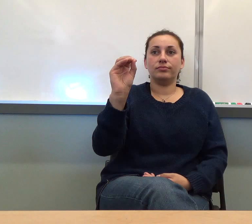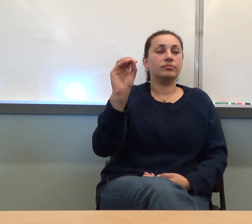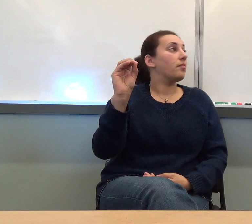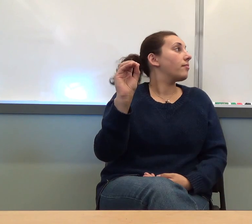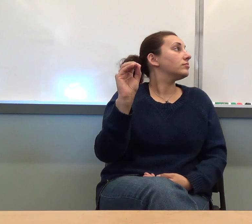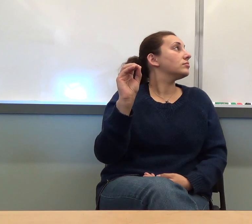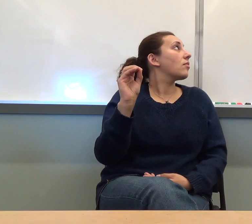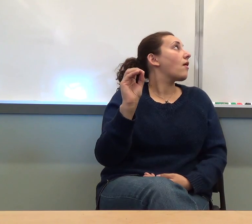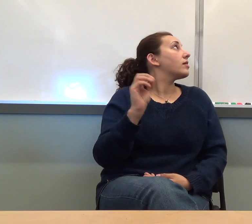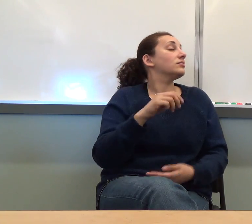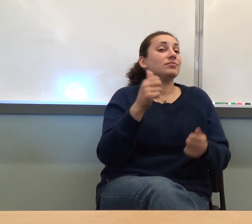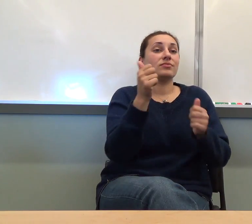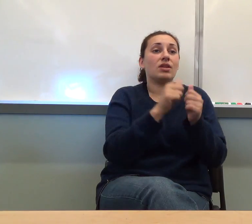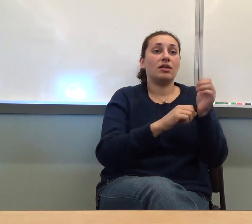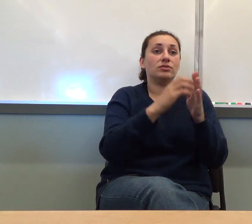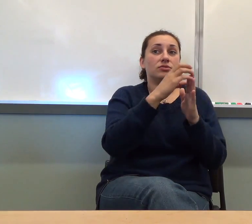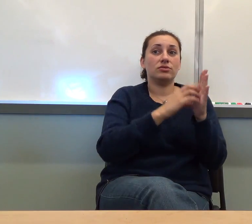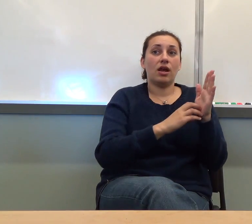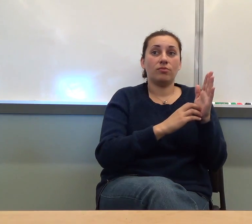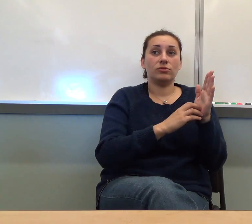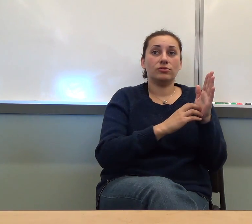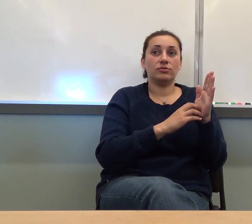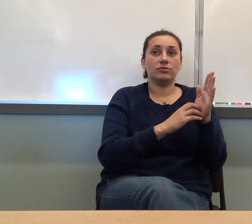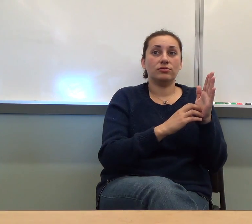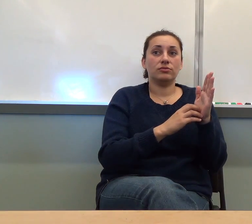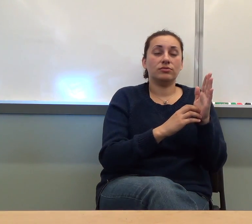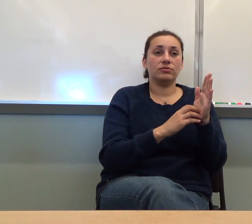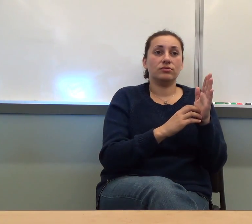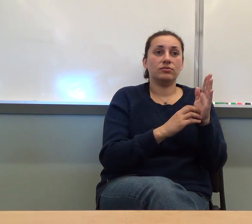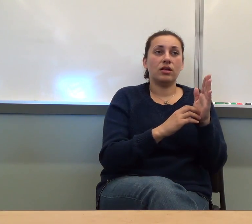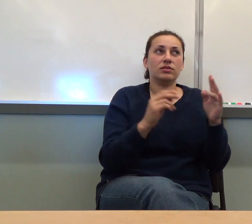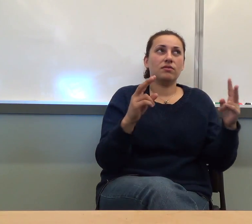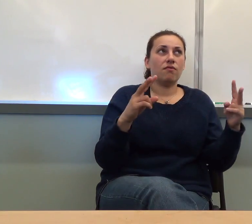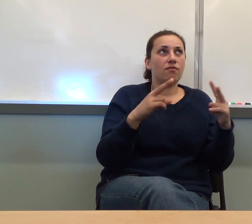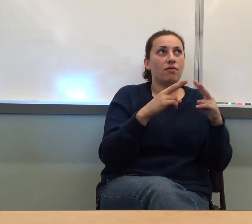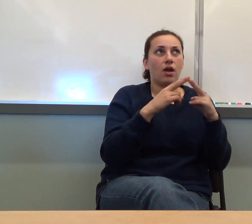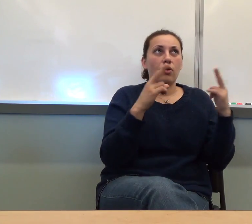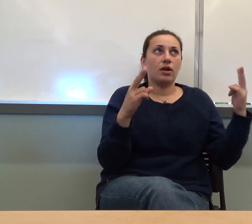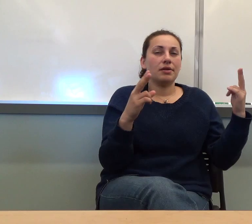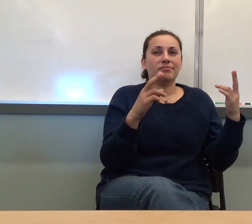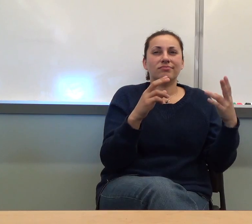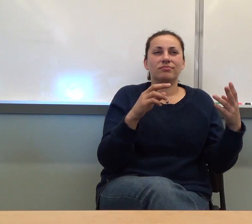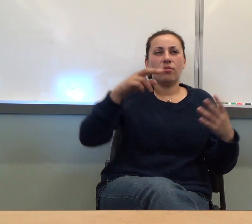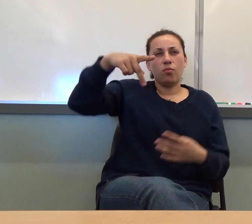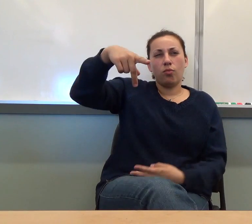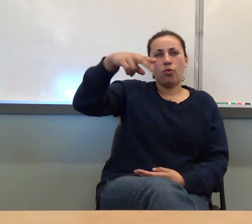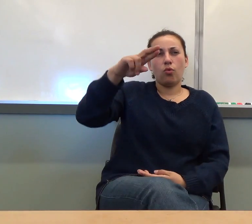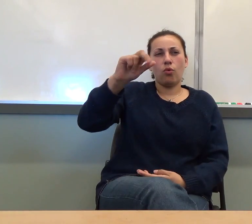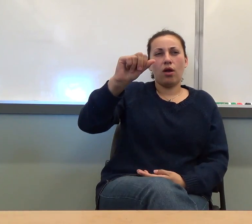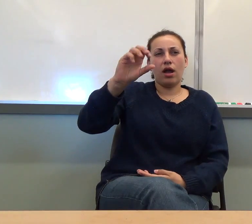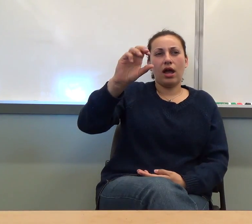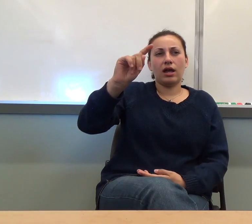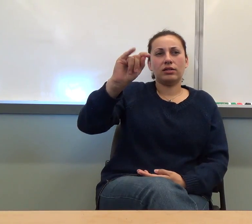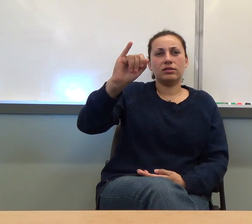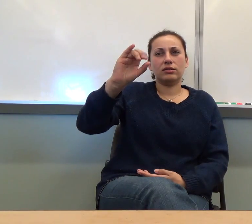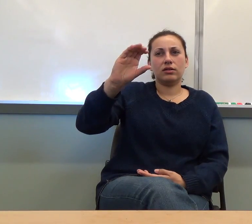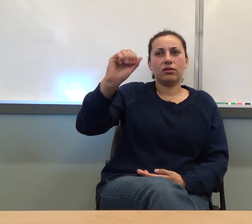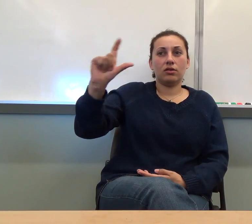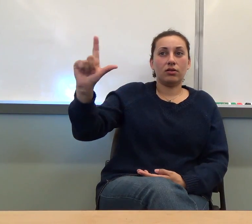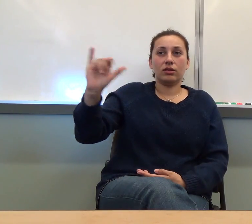actually every section of this particular chapter, is very practical. Very hands-on kind of stuff. It's applied